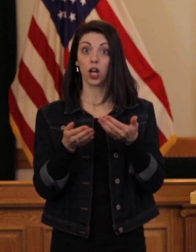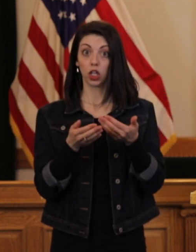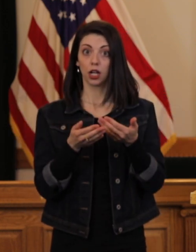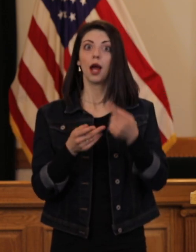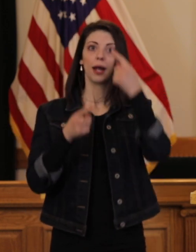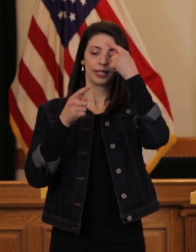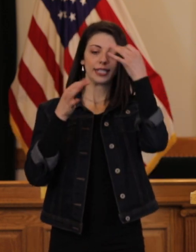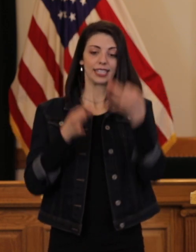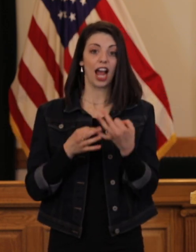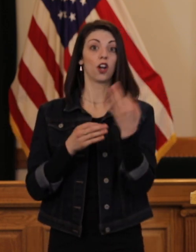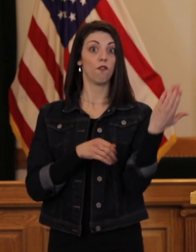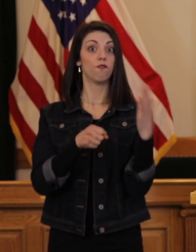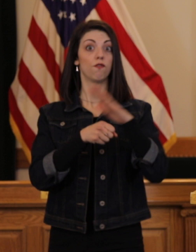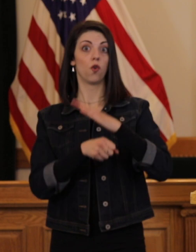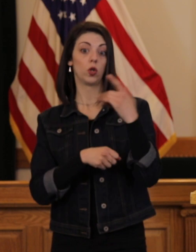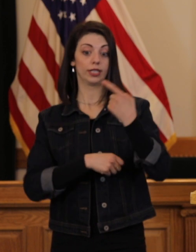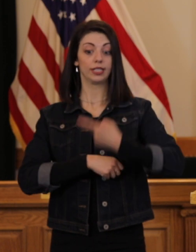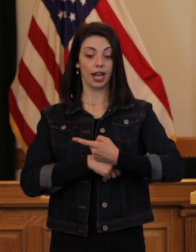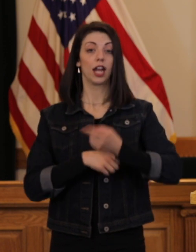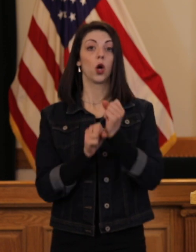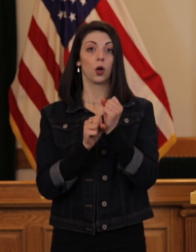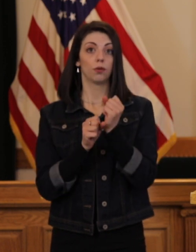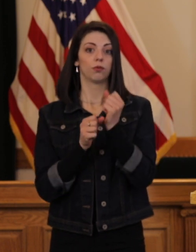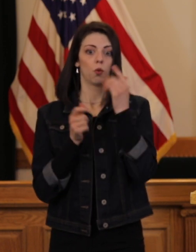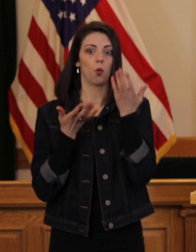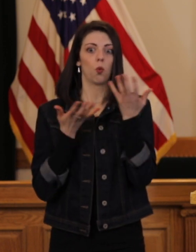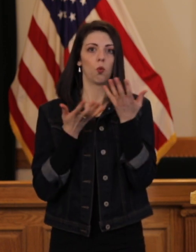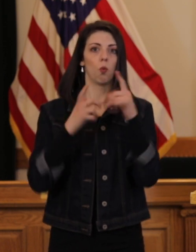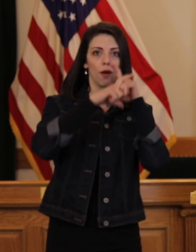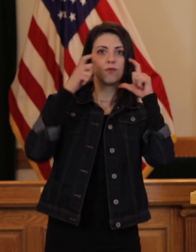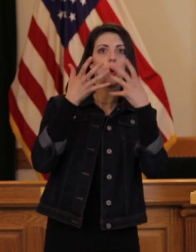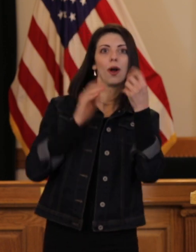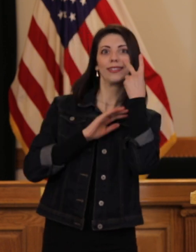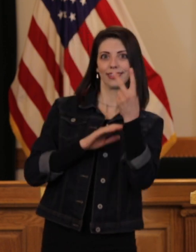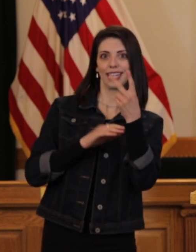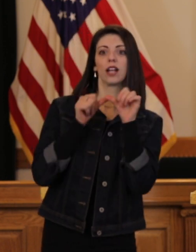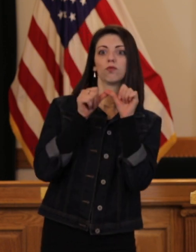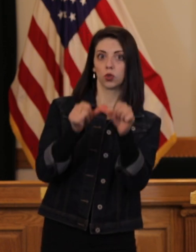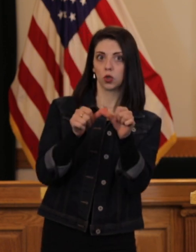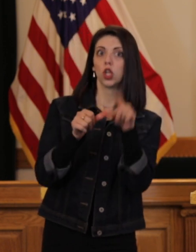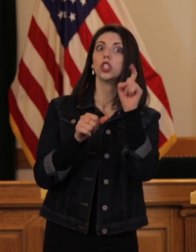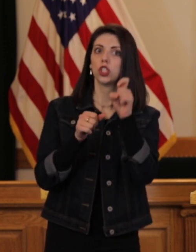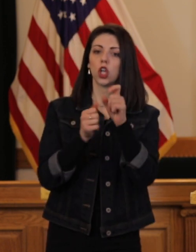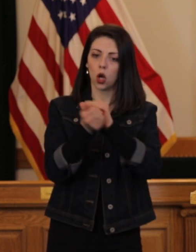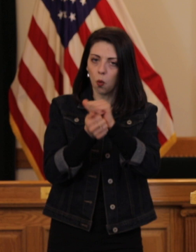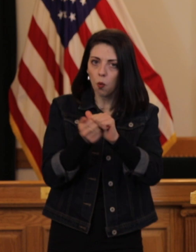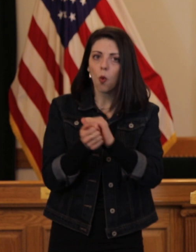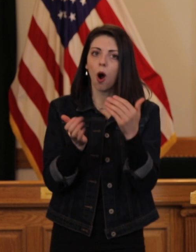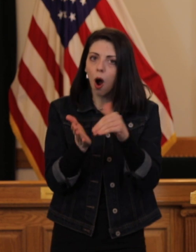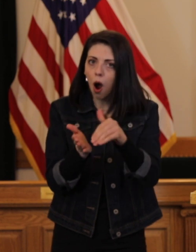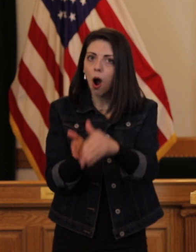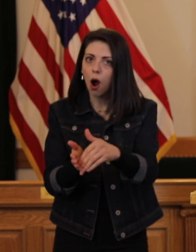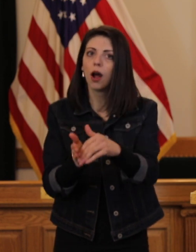the outside of the mask and consistently wear it that way. You should wash your mask very frequently. Daily